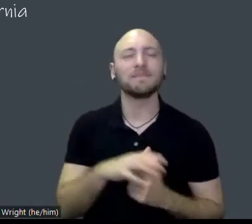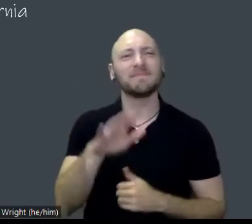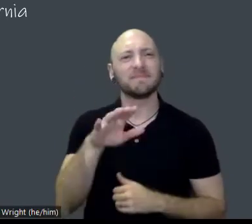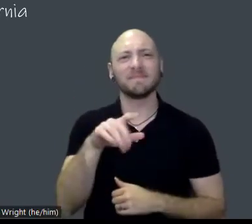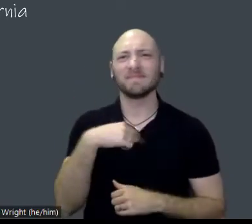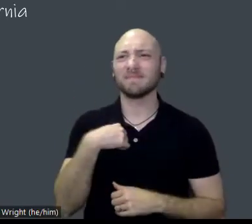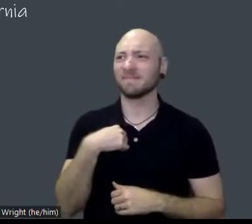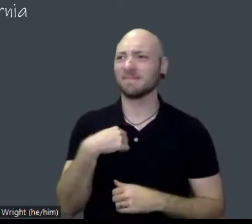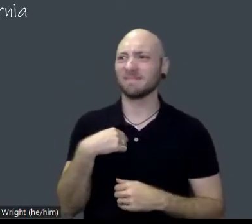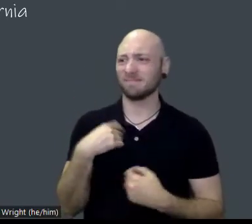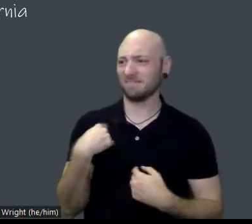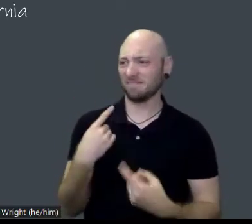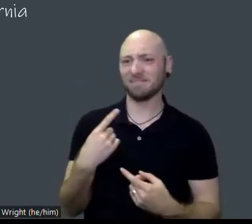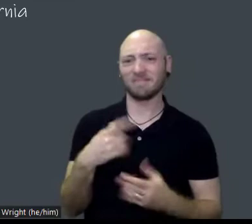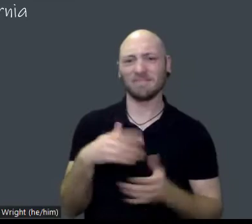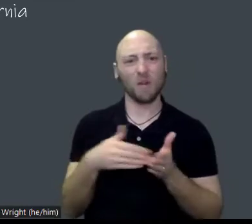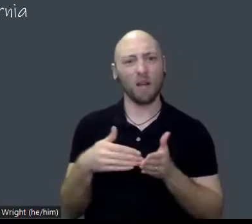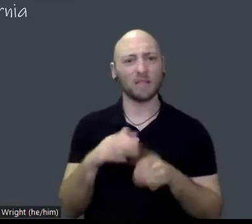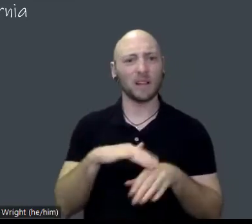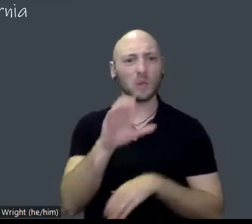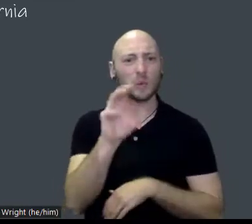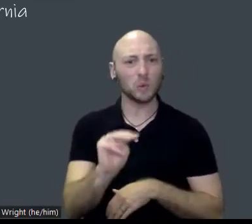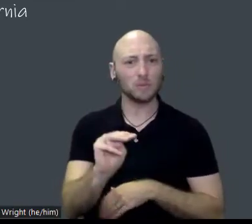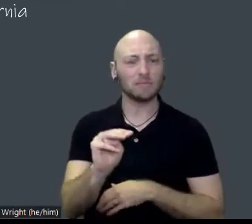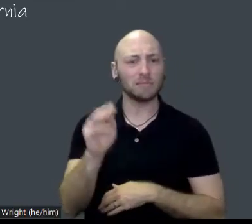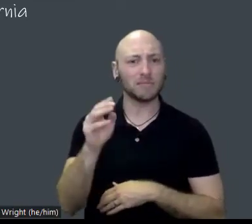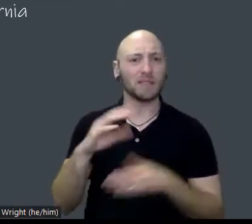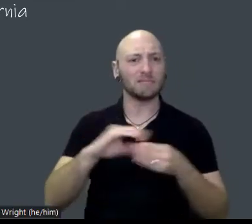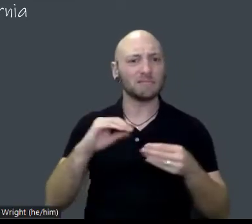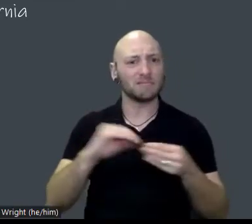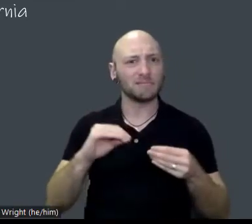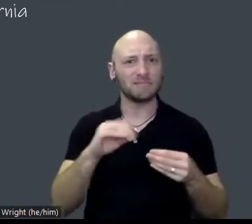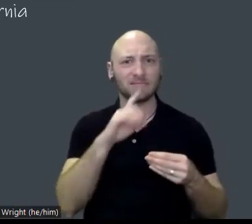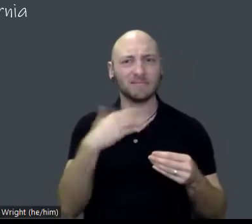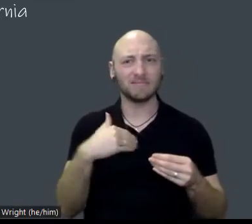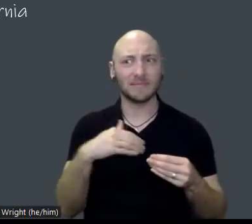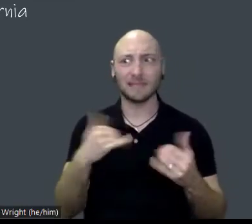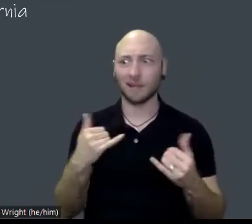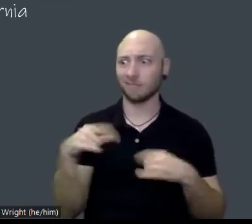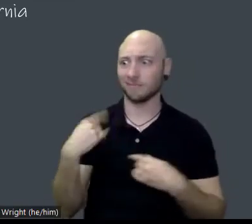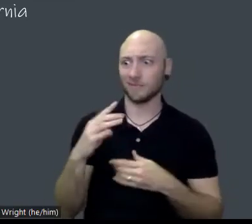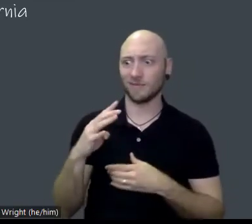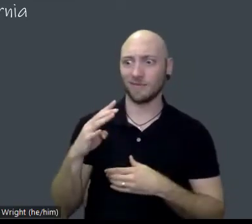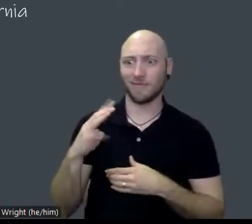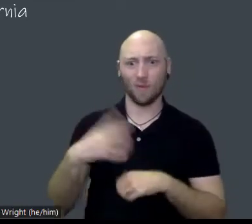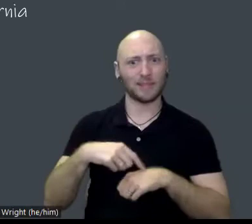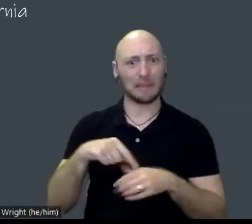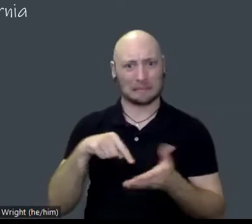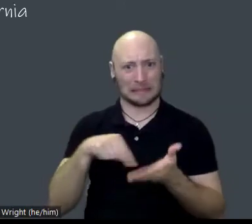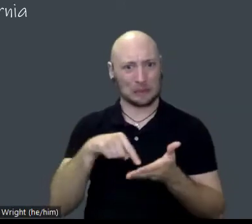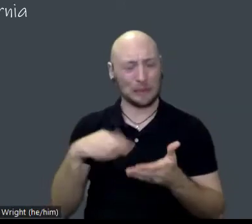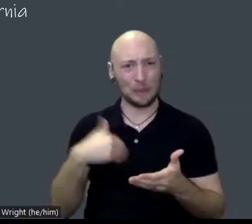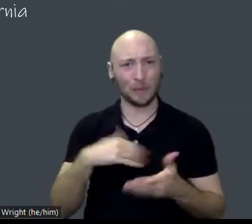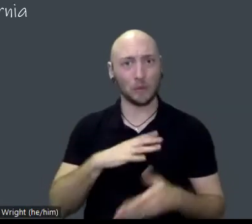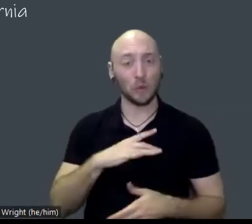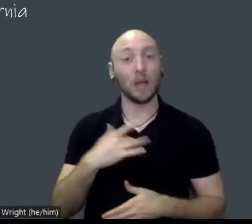Zoom meetings, and like this is like my fourth one in the past week, and that's really cool because I don't go to